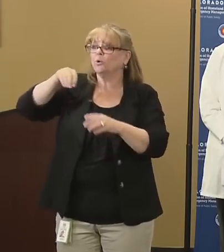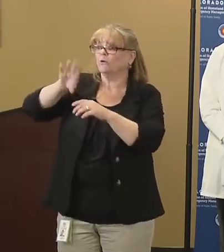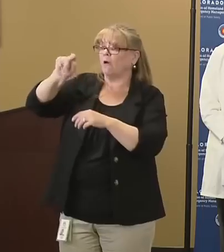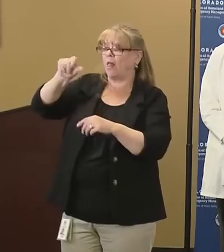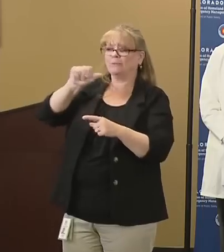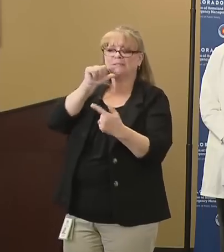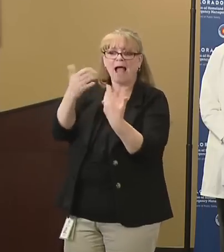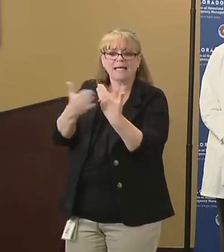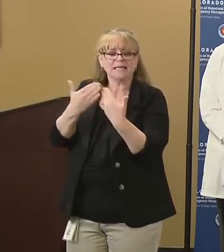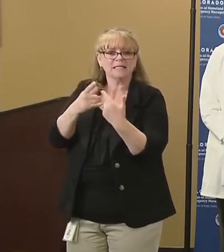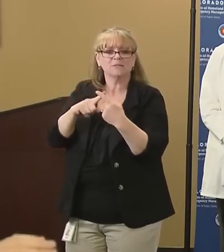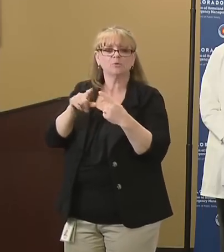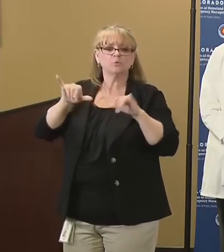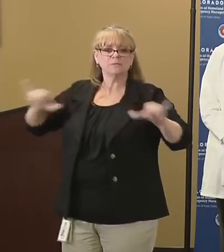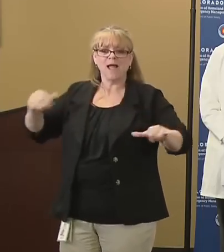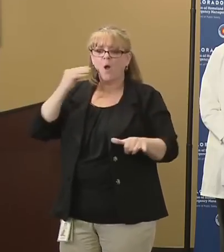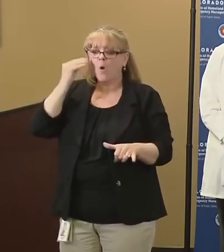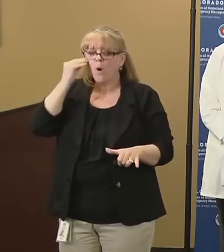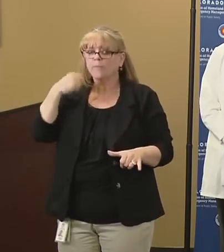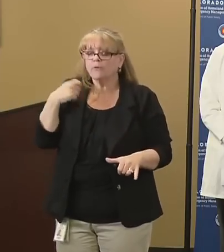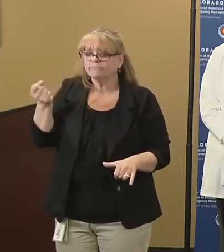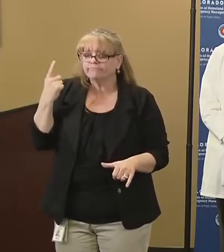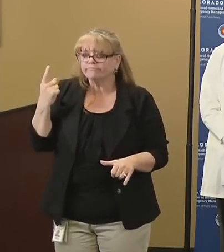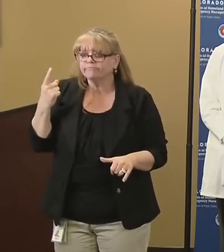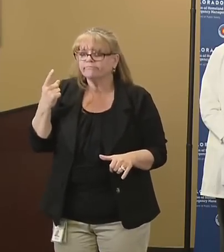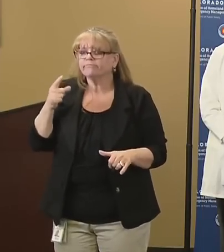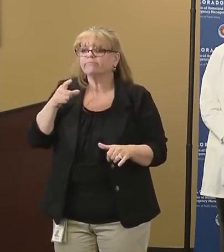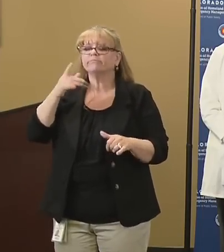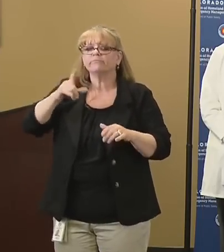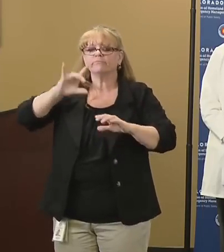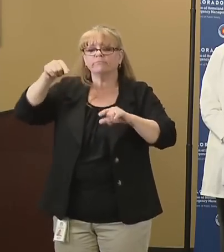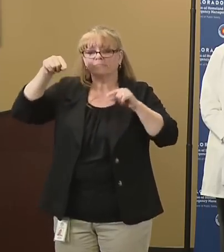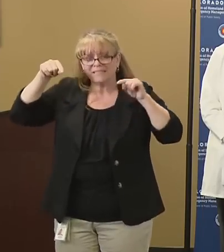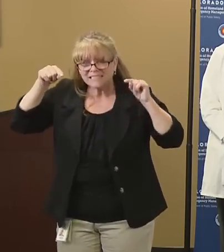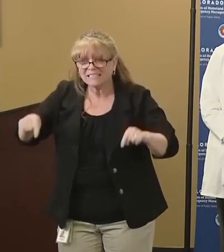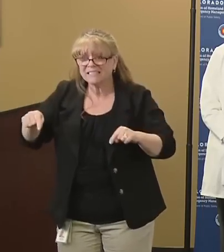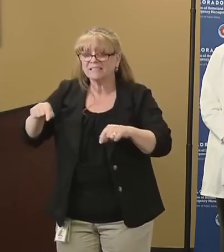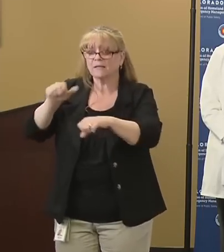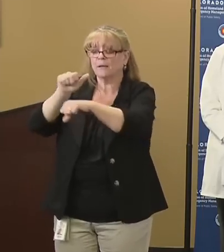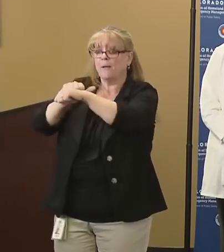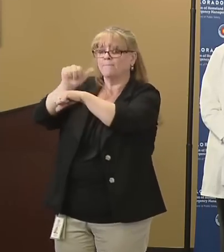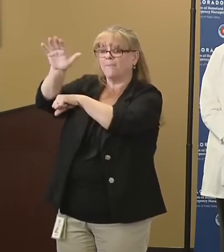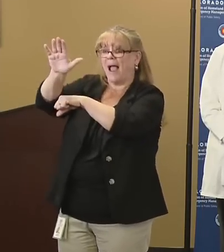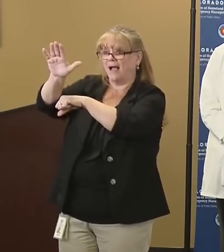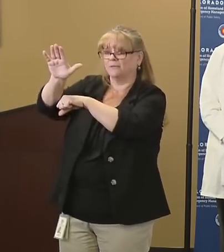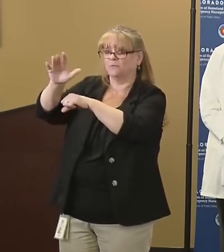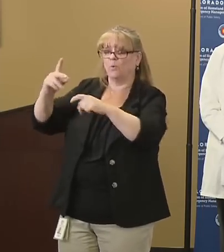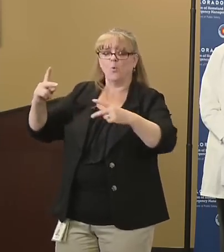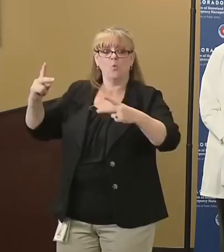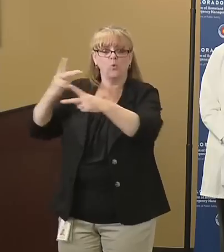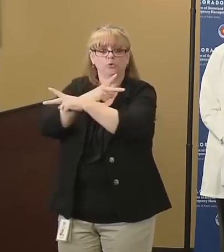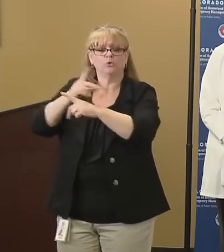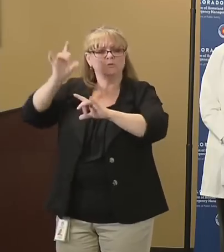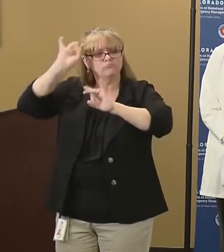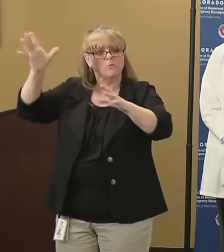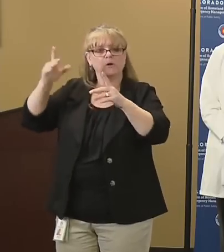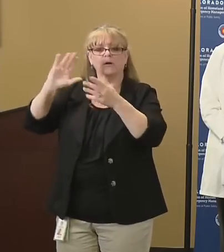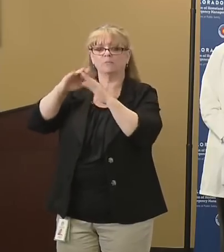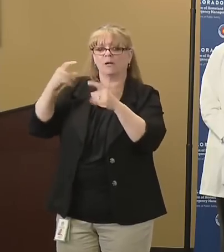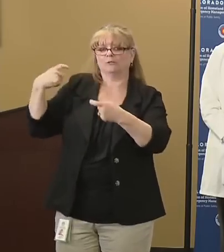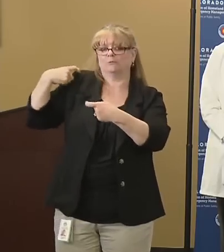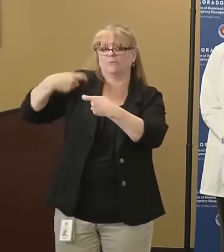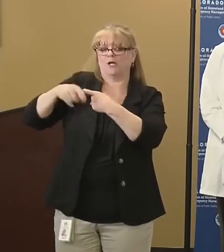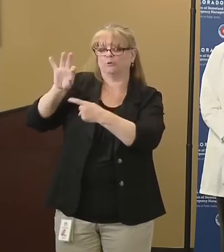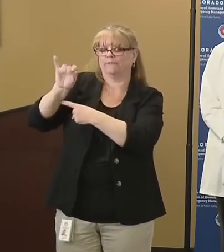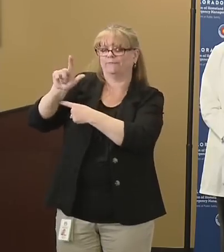greatest public health crisis since the Spanish flu of 1918. But this is the key